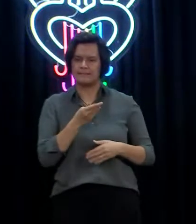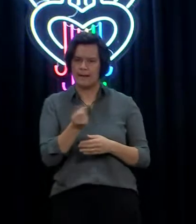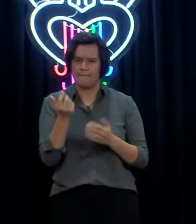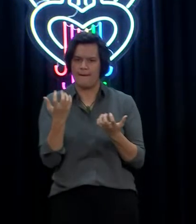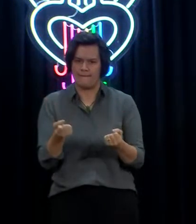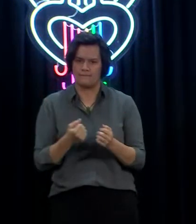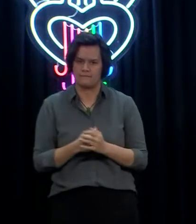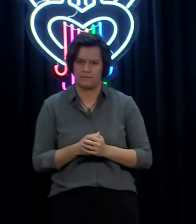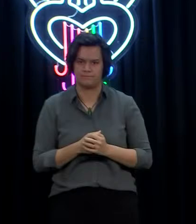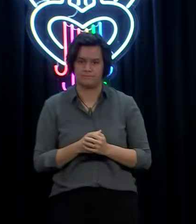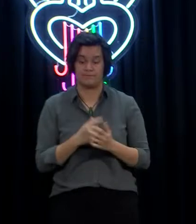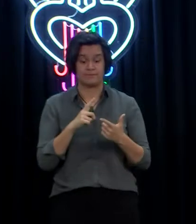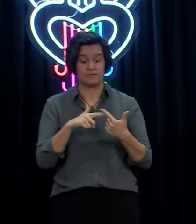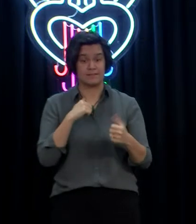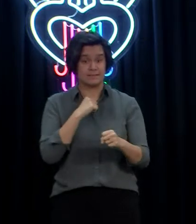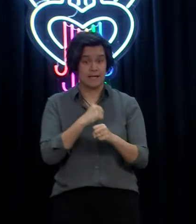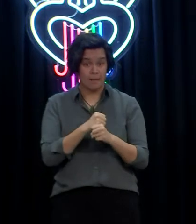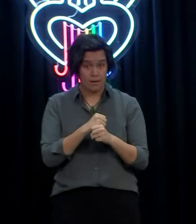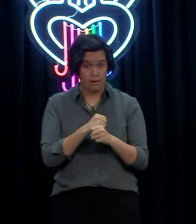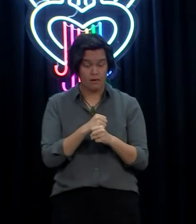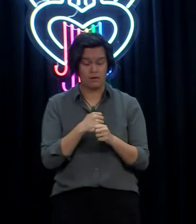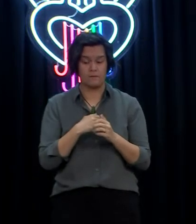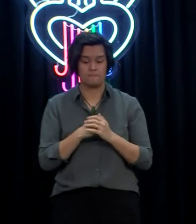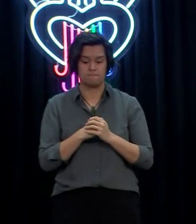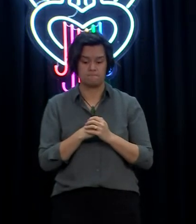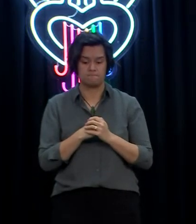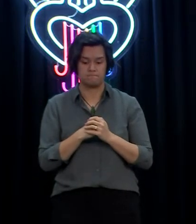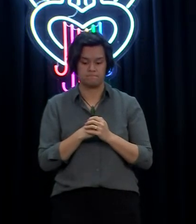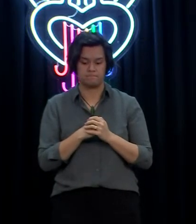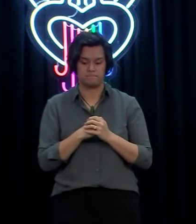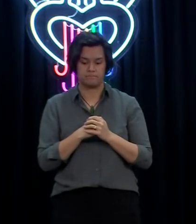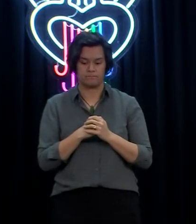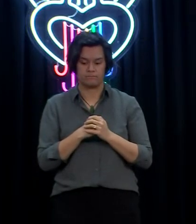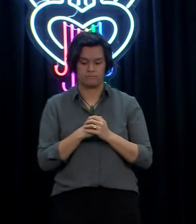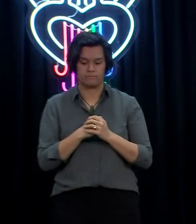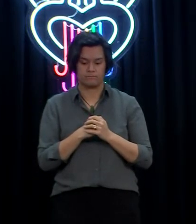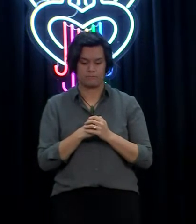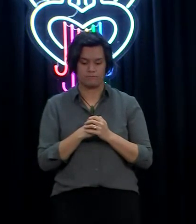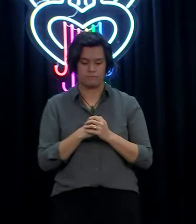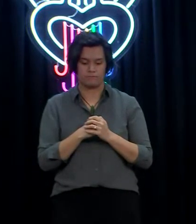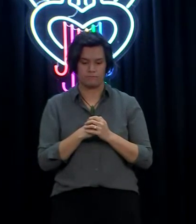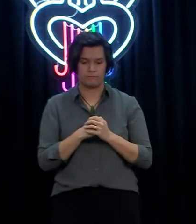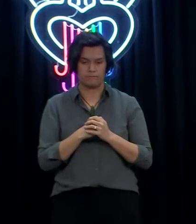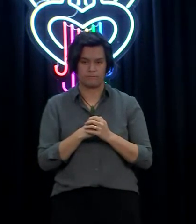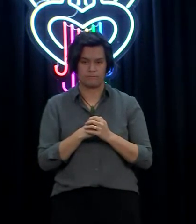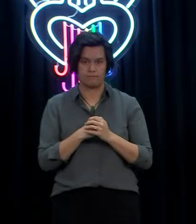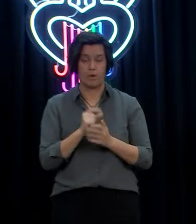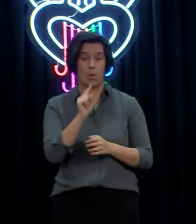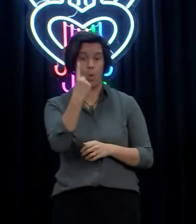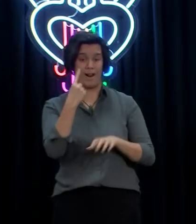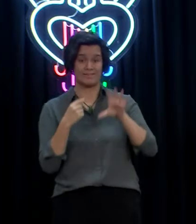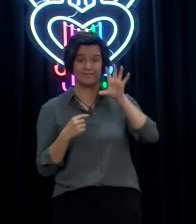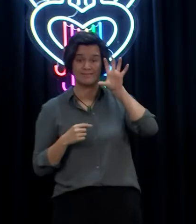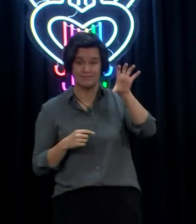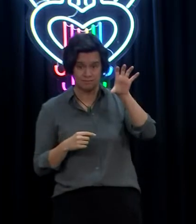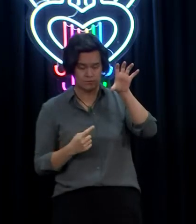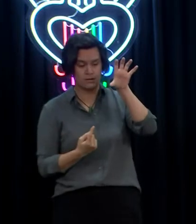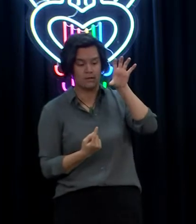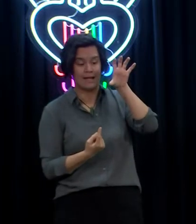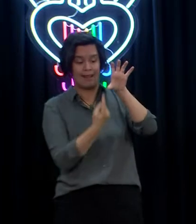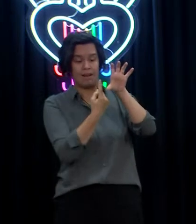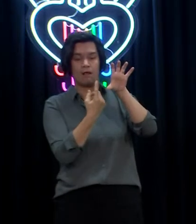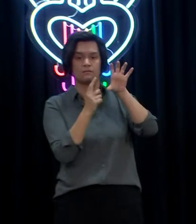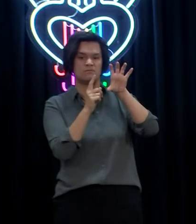as an example of that, as I mentioned earlier, the work that the police are doing at our northern and southern checkpoints, at our